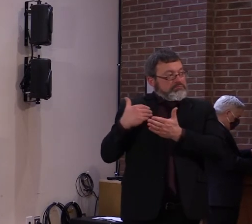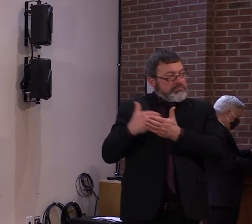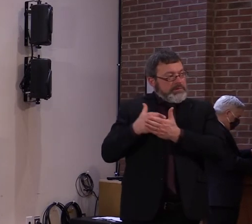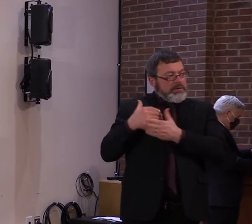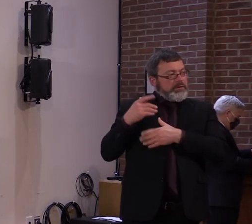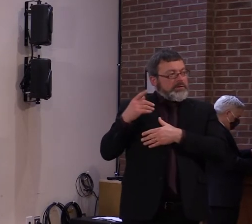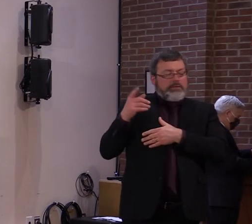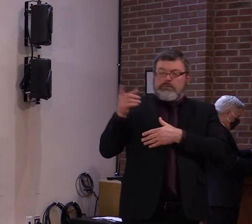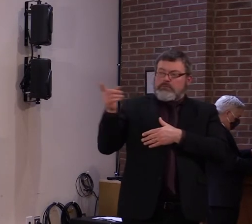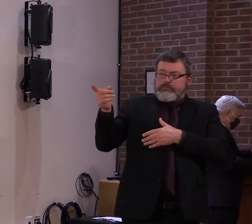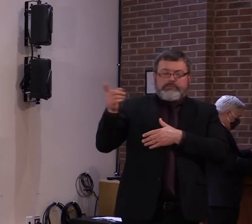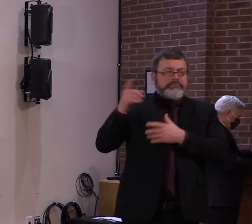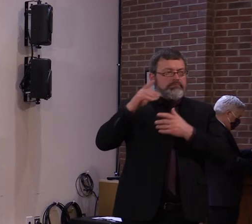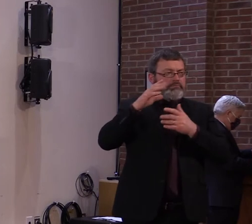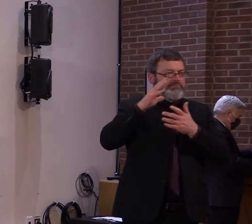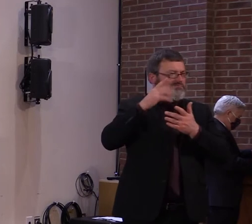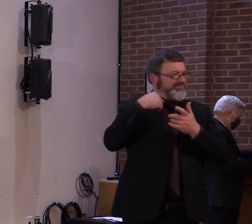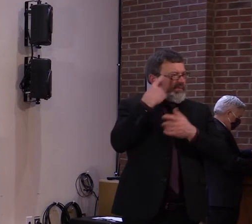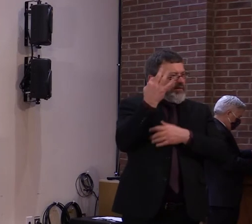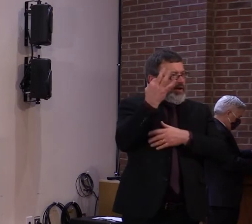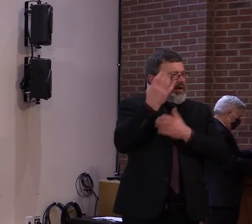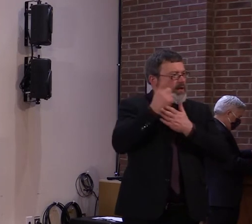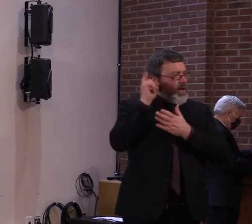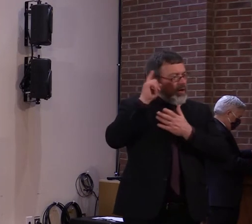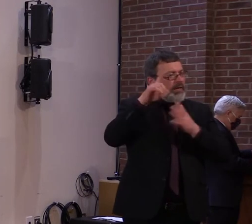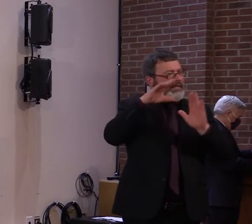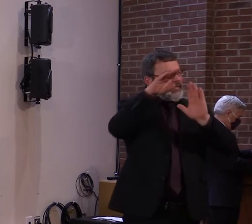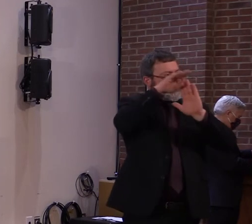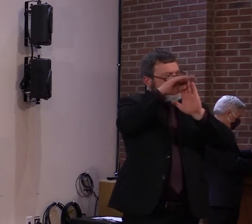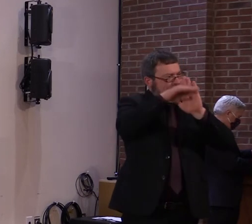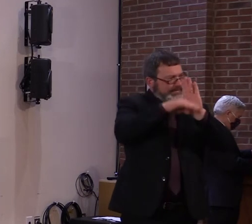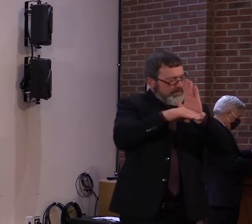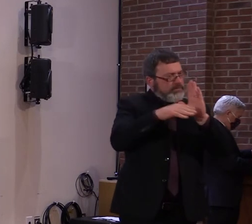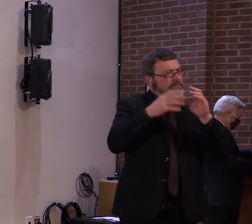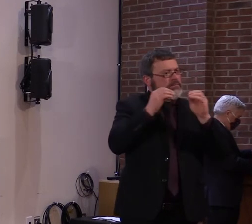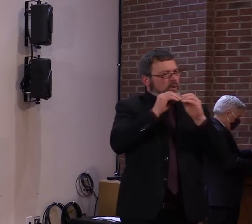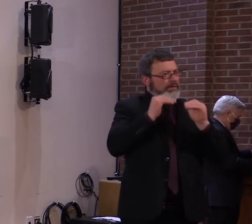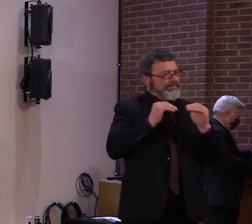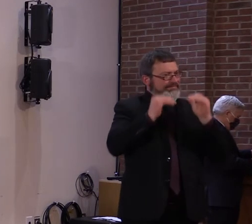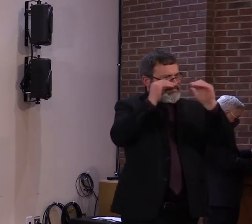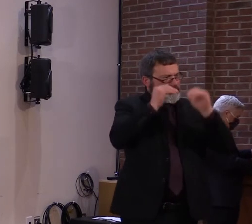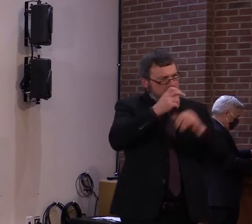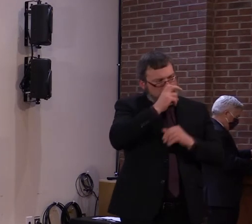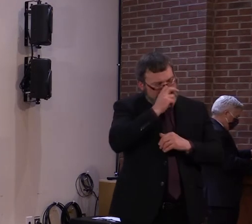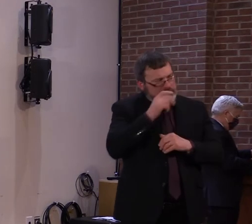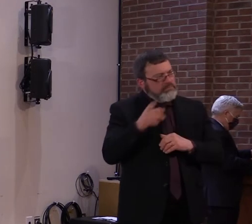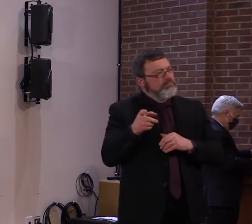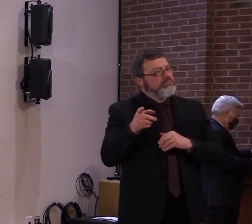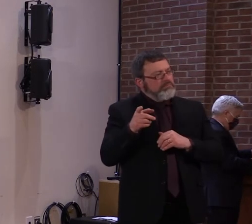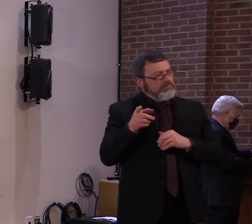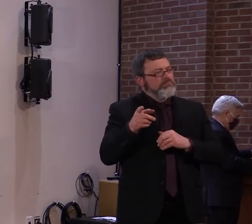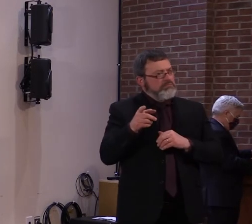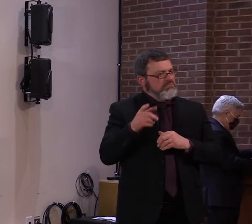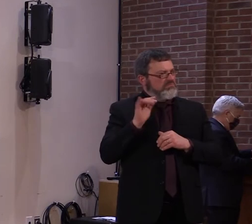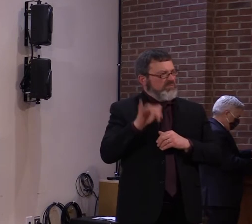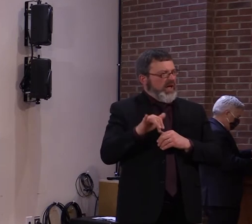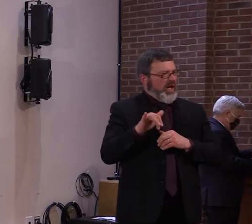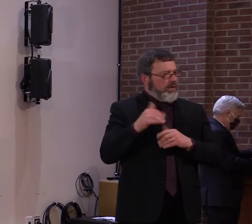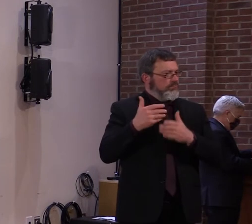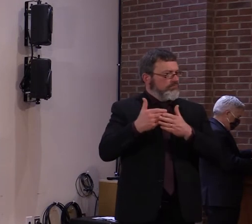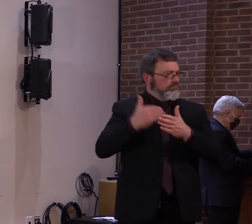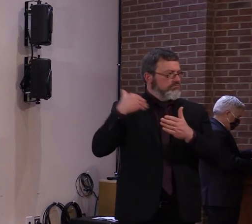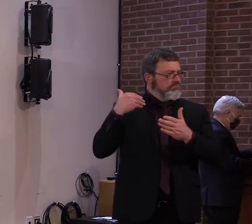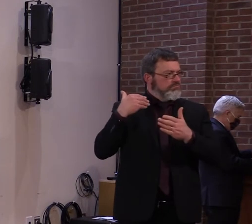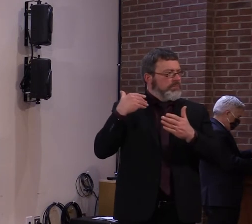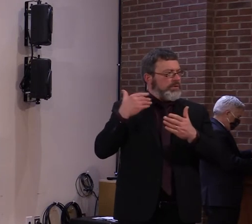been speaking in some ways more strongly than we've heard throughout this pandemic about the need for people to really follow these rules and invoking patriotism. And